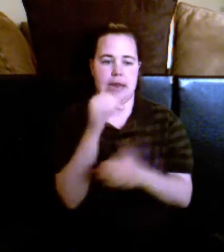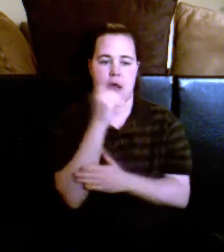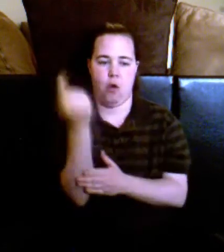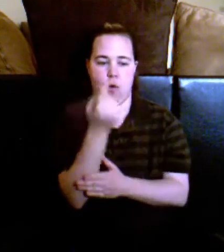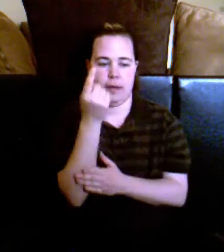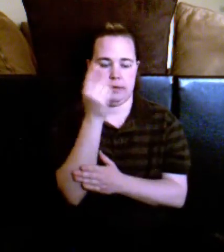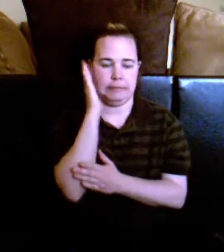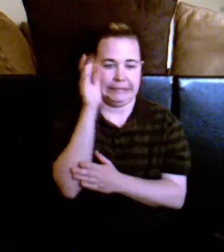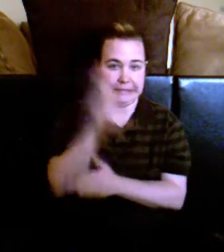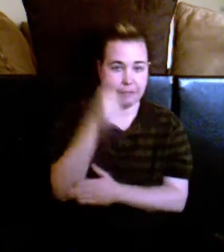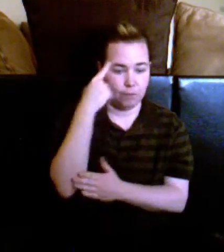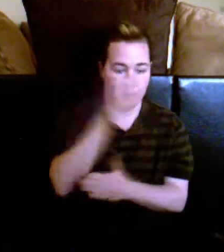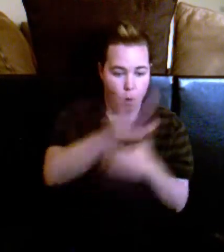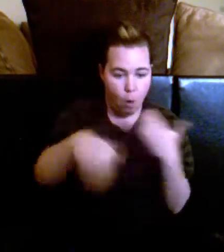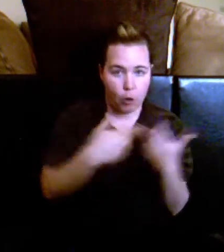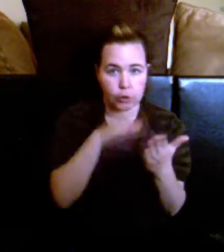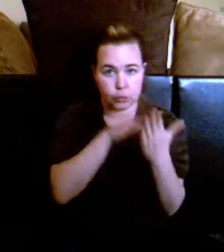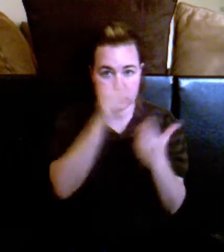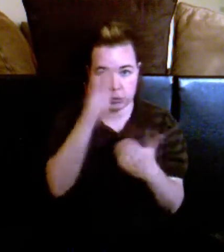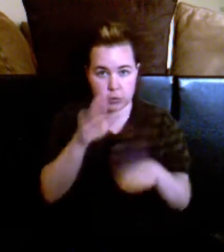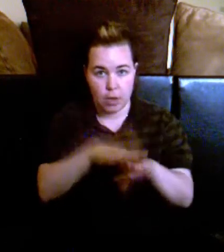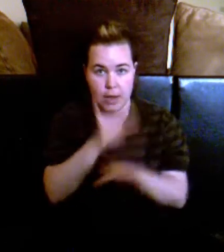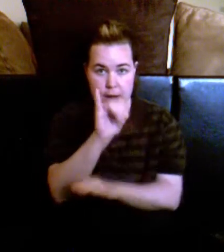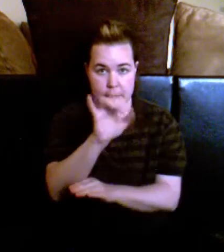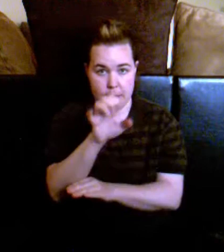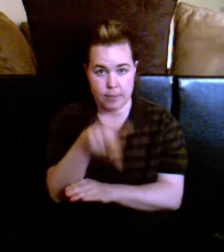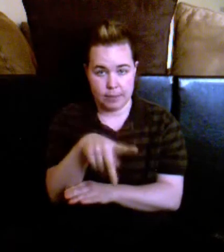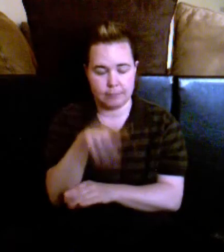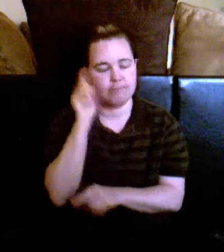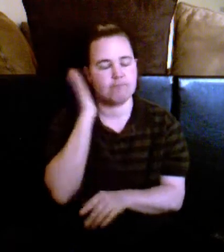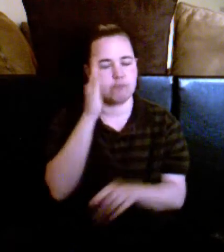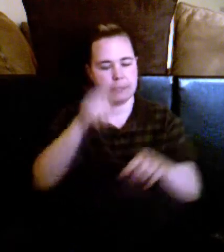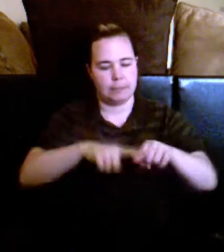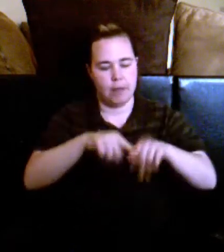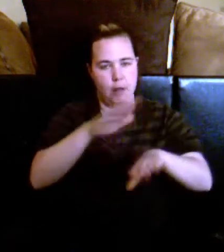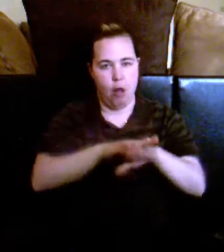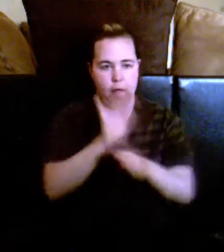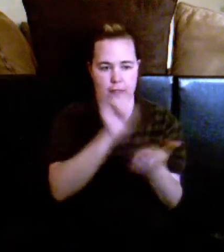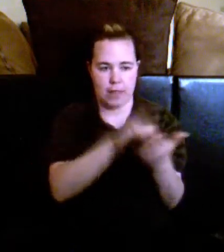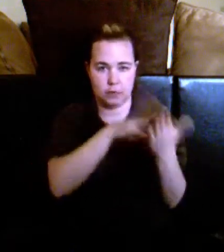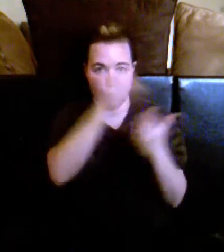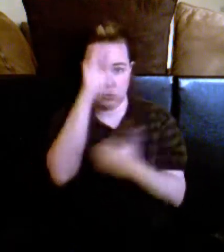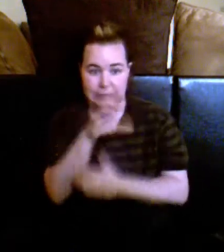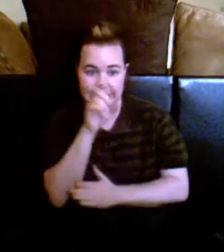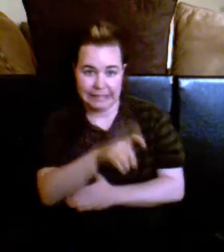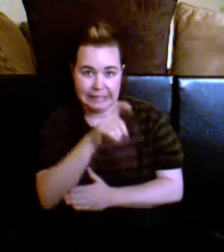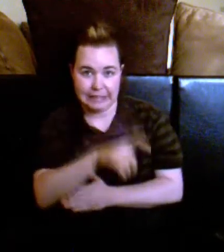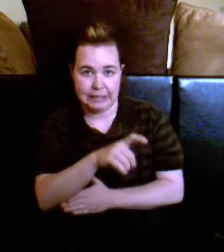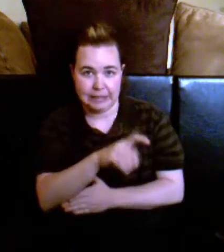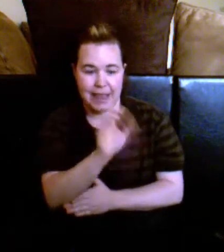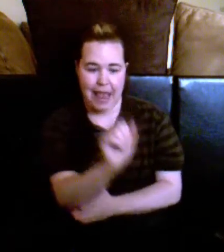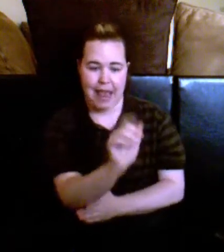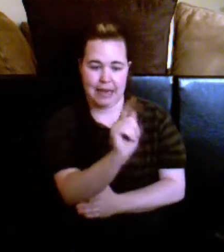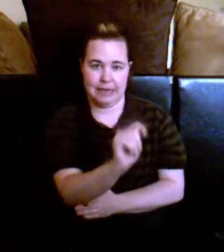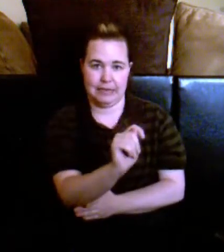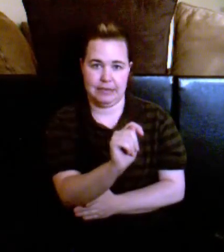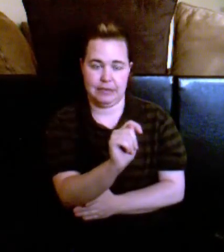for every student on an IEP. It would depend on the student's needs. Because assistive technology written on